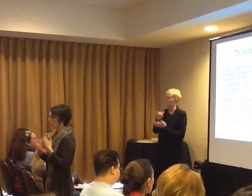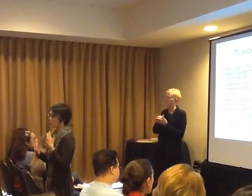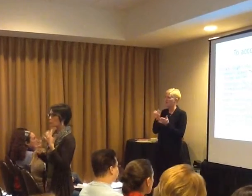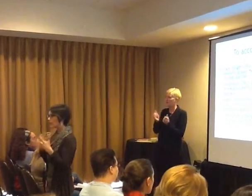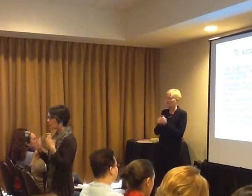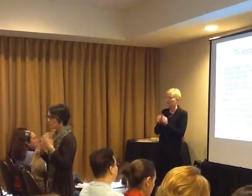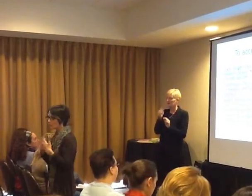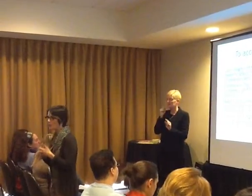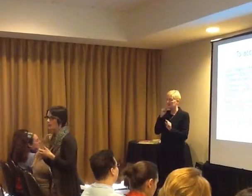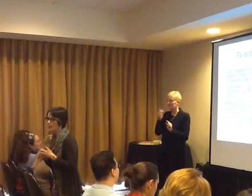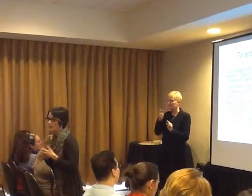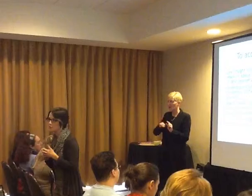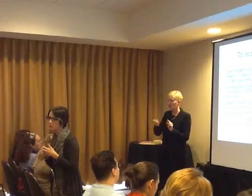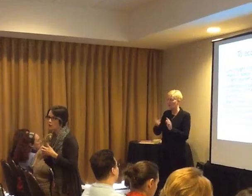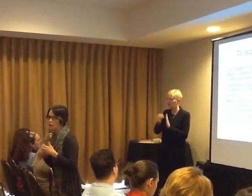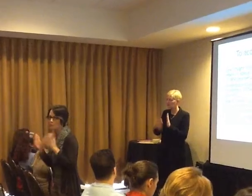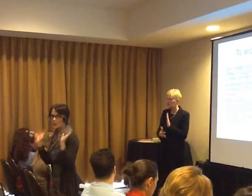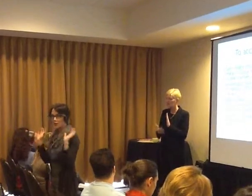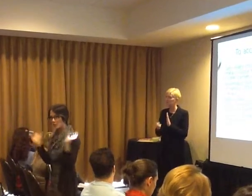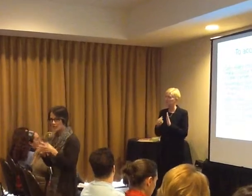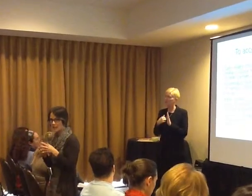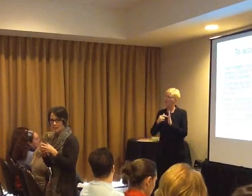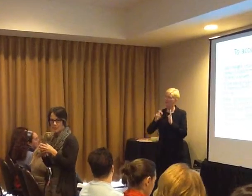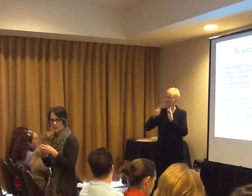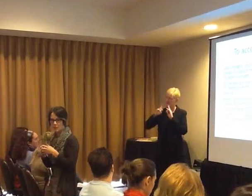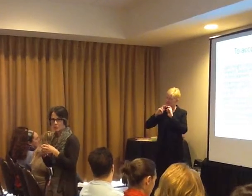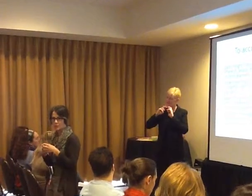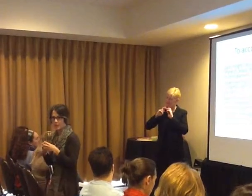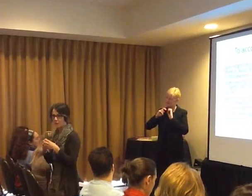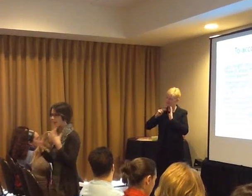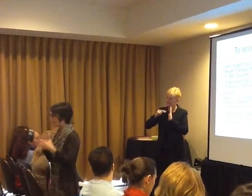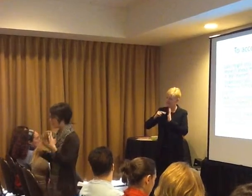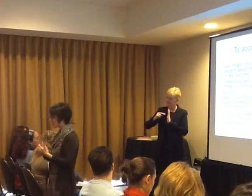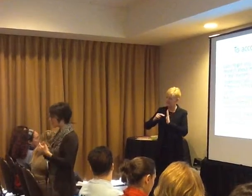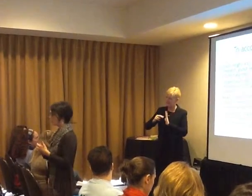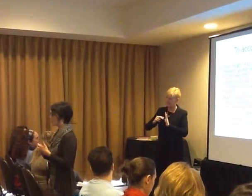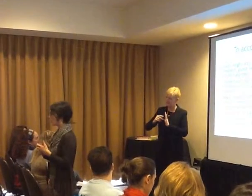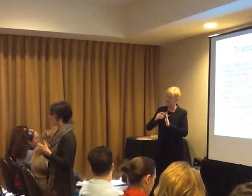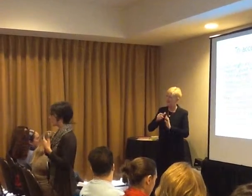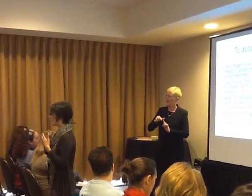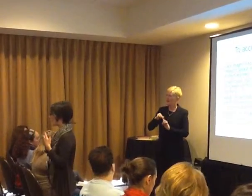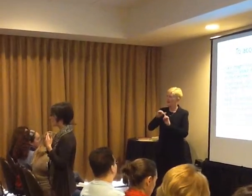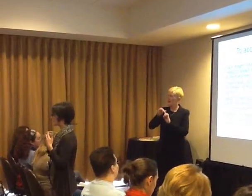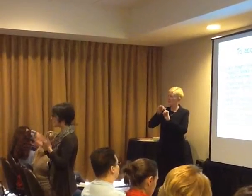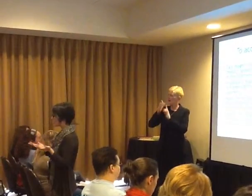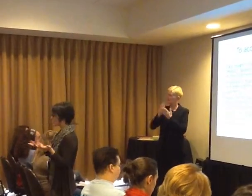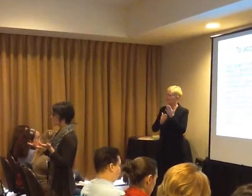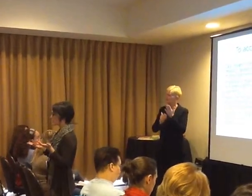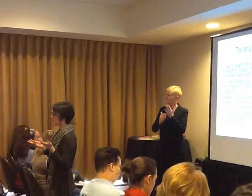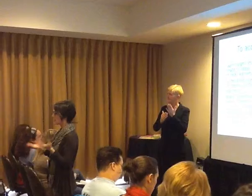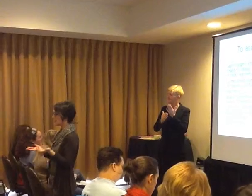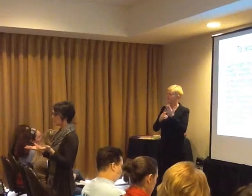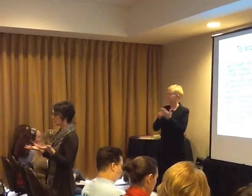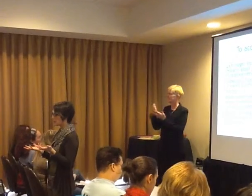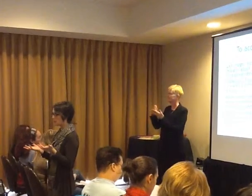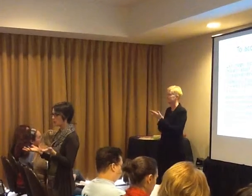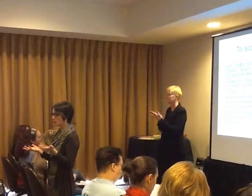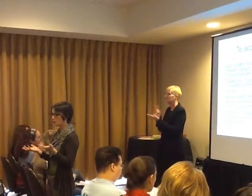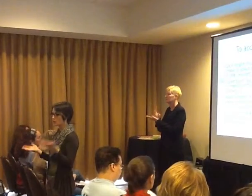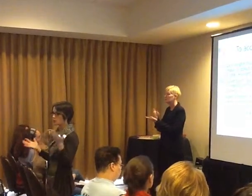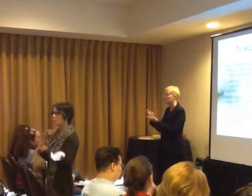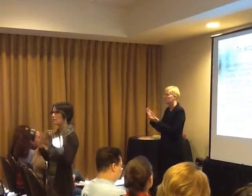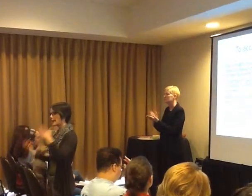of read through it with a fine-tooth comb, put together a bunch of kind of highlights for you guys, and then some resources and ideas